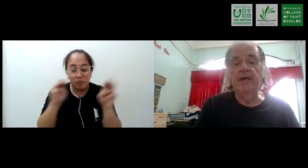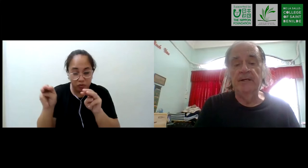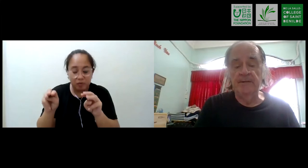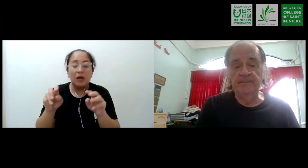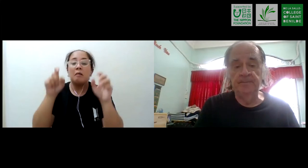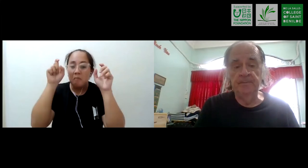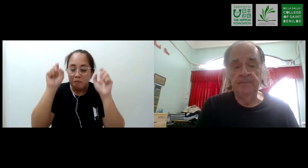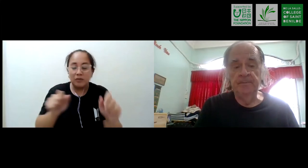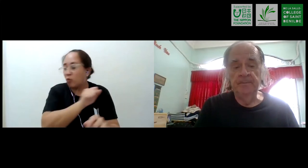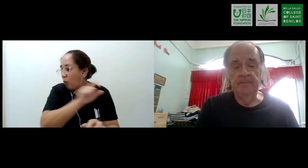case.